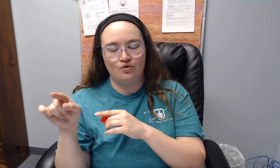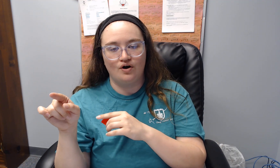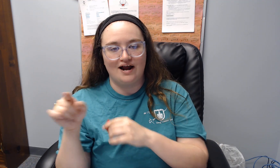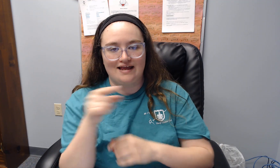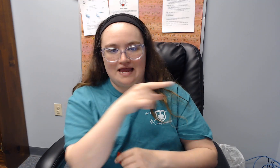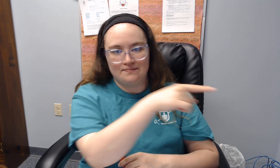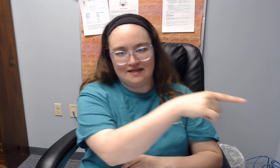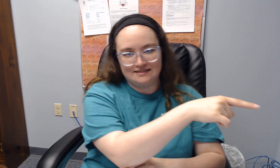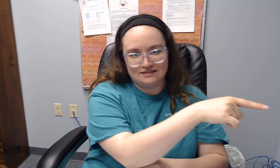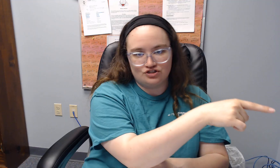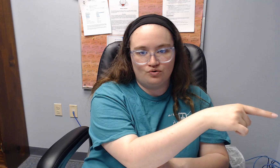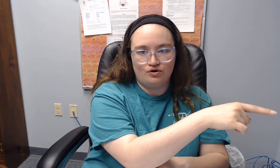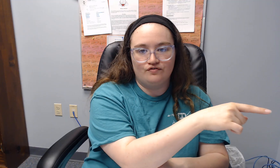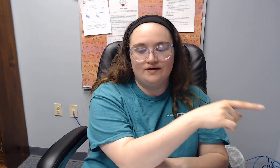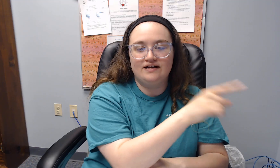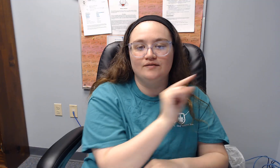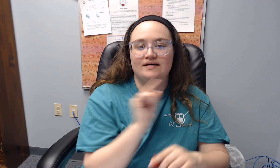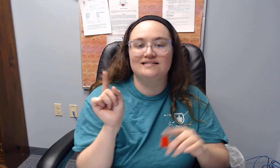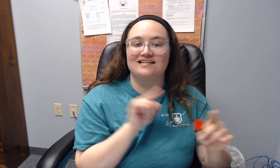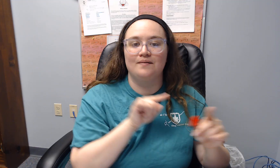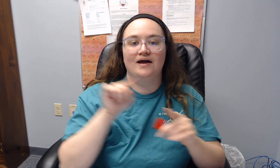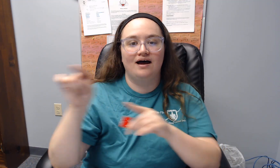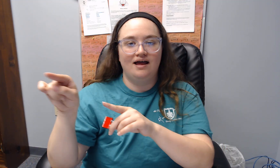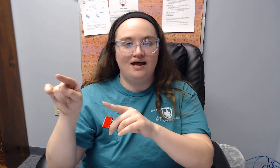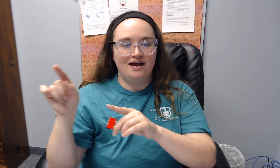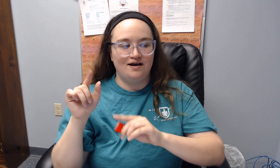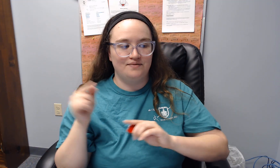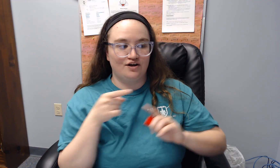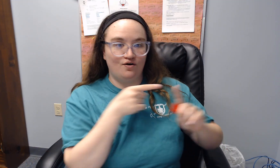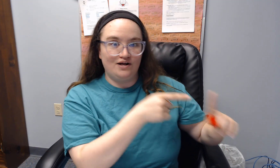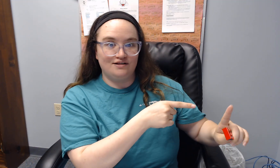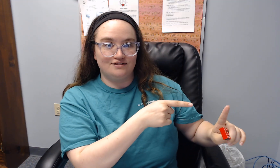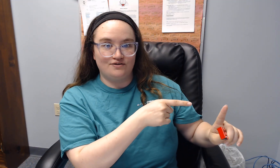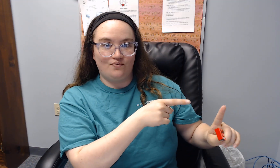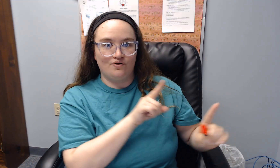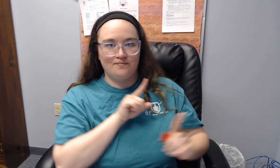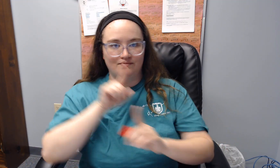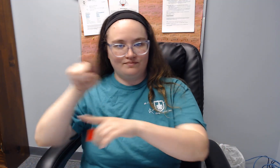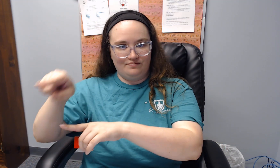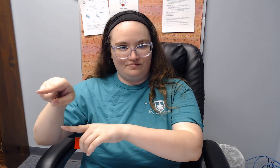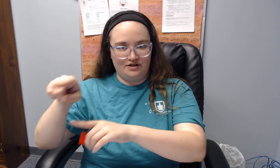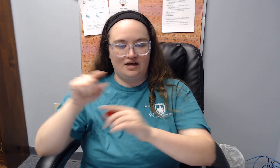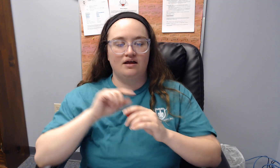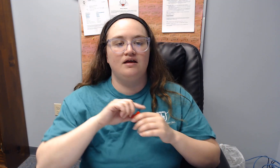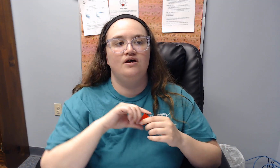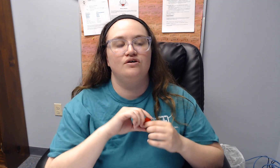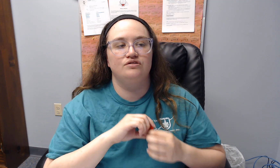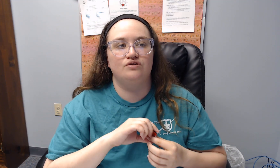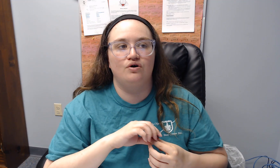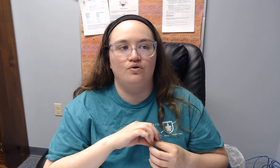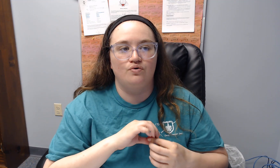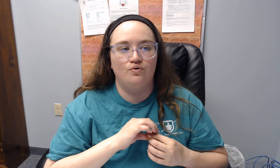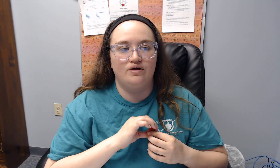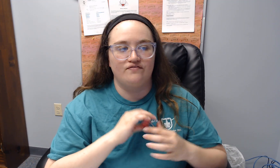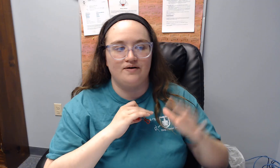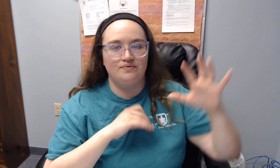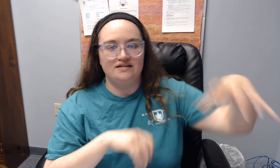I can't place the store over here because then I'm not going to the store. Okay? So if I place the